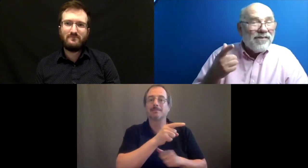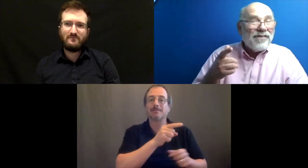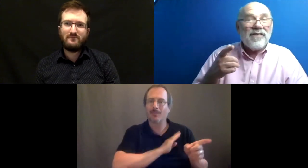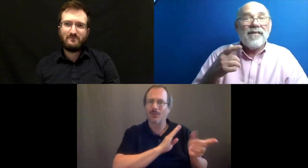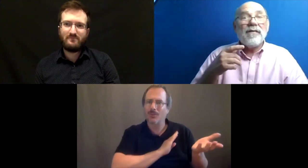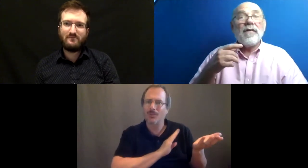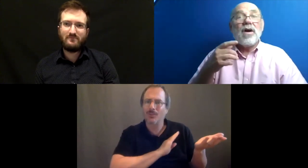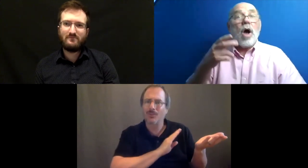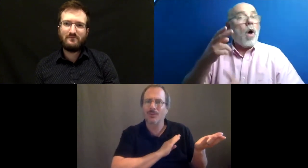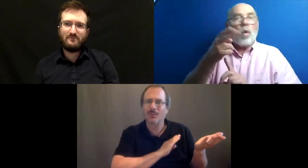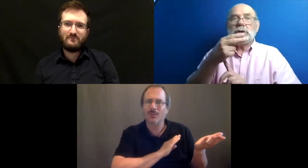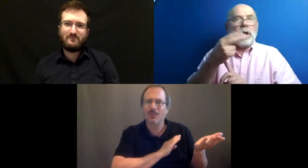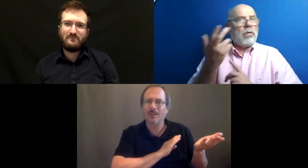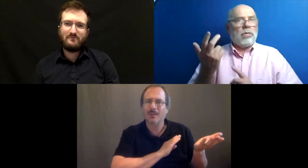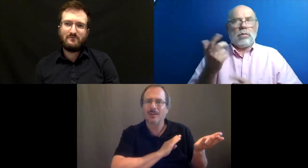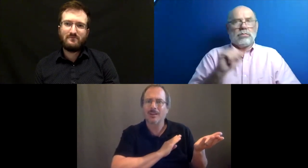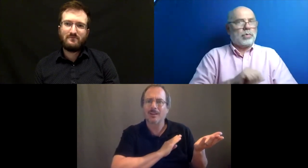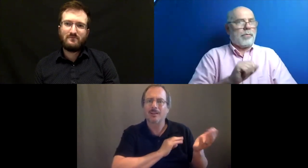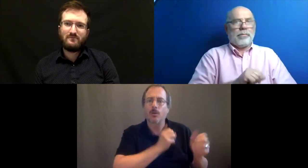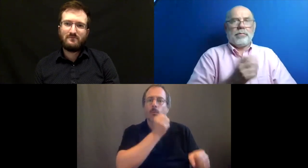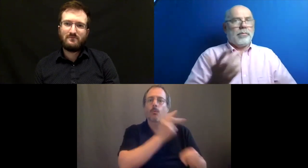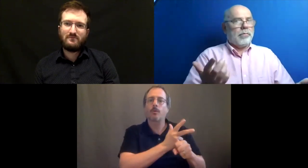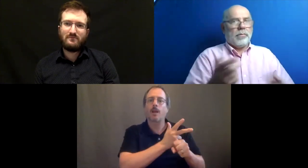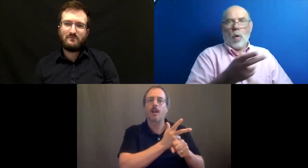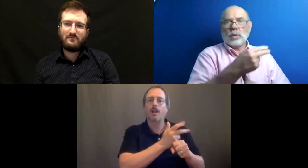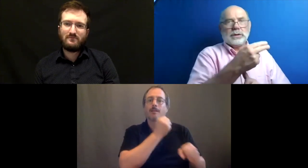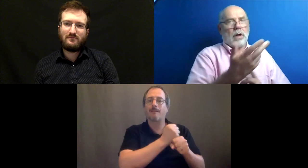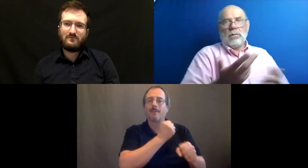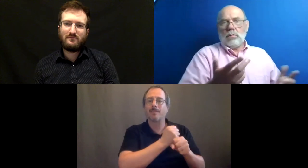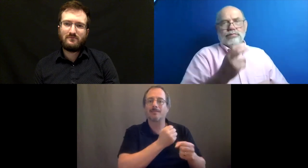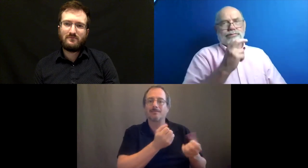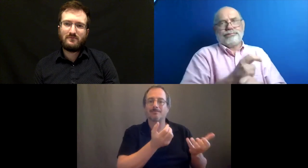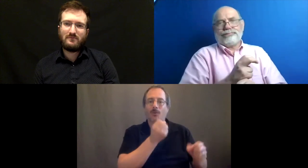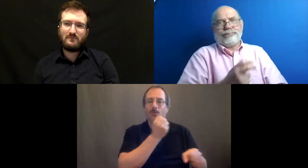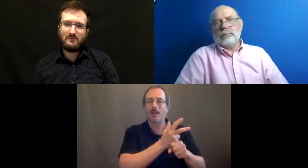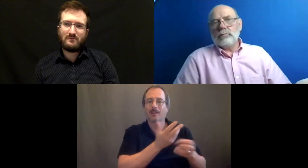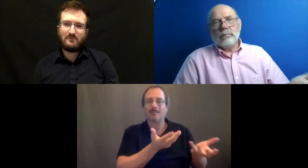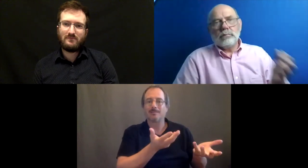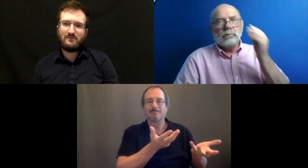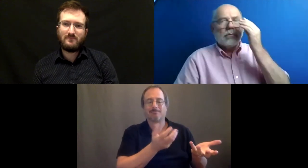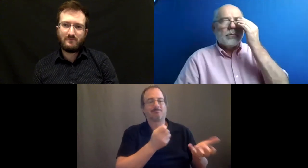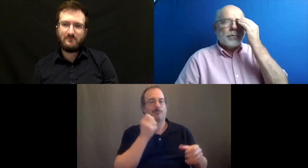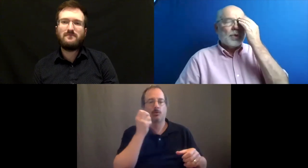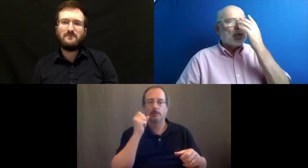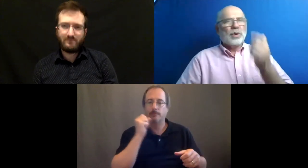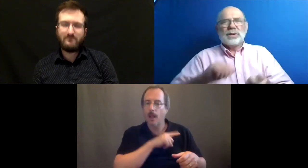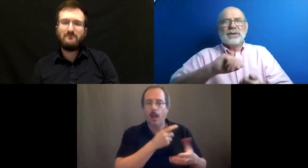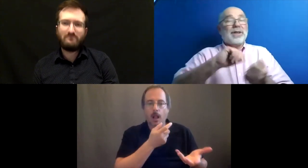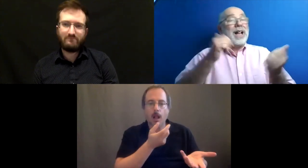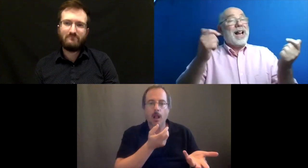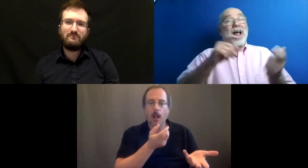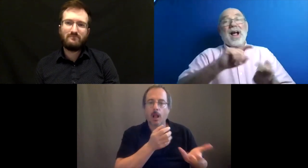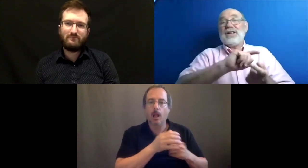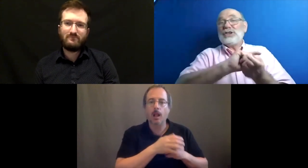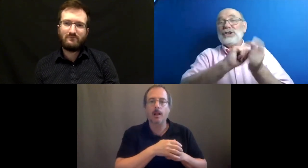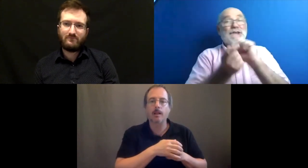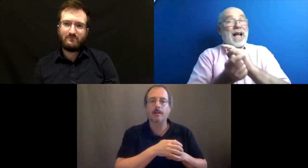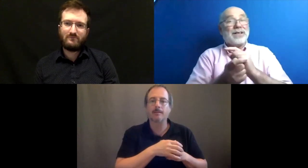individuals. UPS is another example. It's hard to find a job in the hotel and the hospitality industry these days.